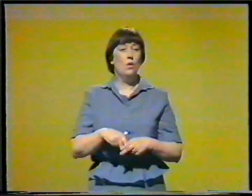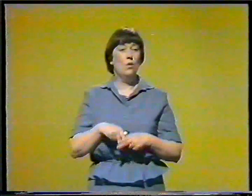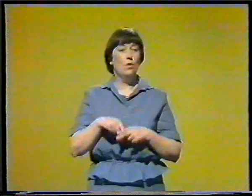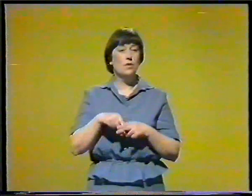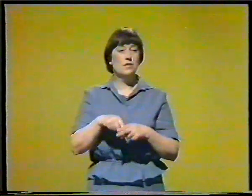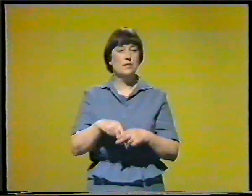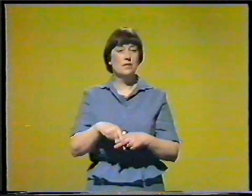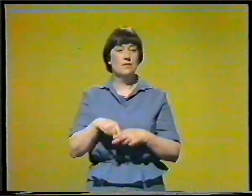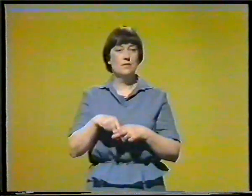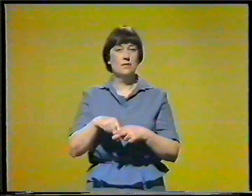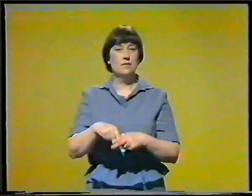Horse.